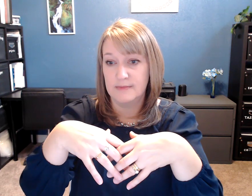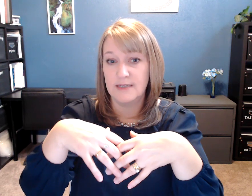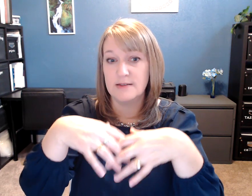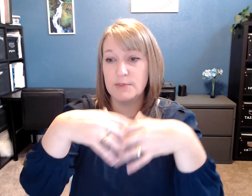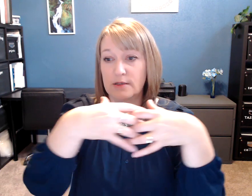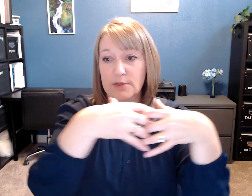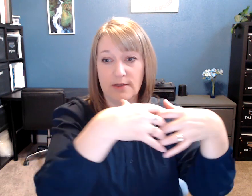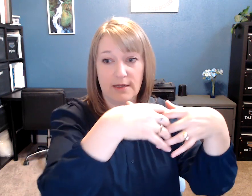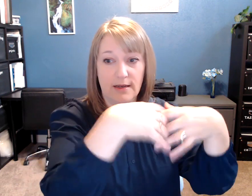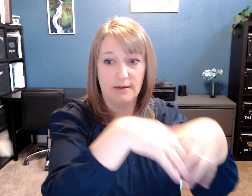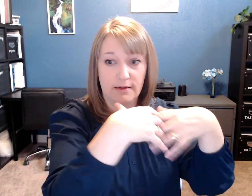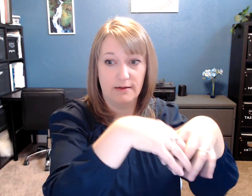okay, so let me do that again.